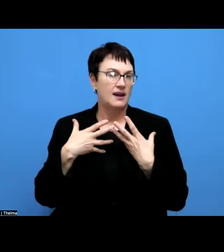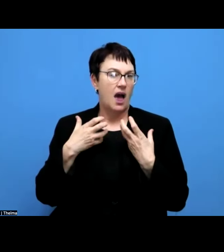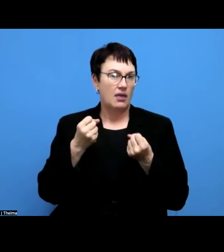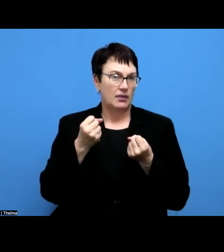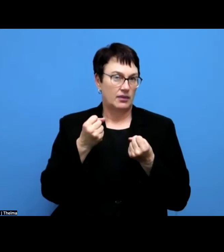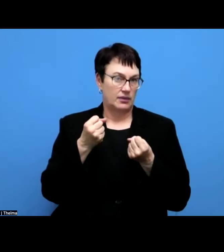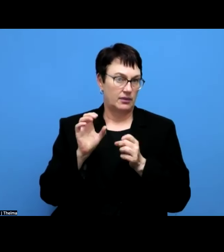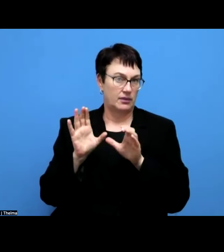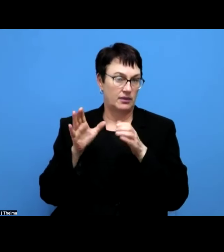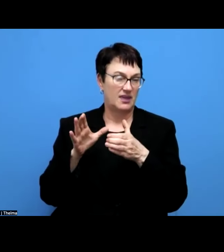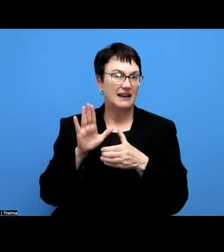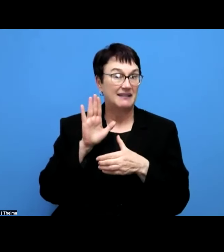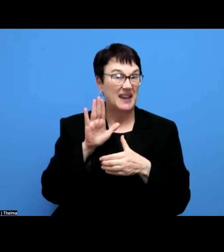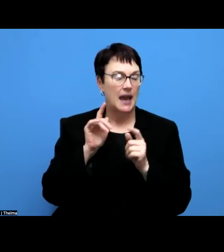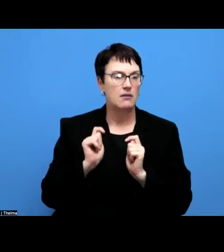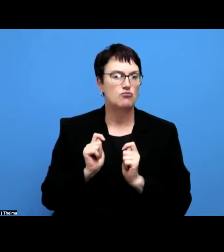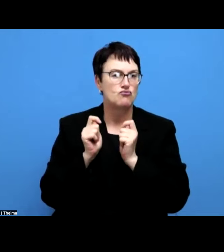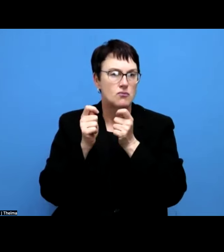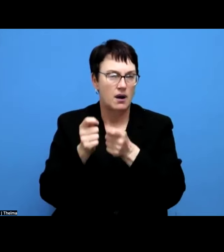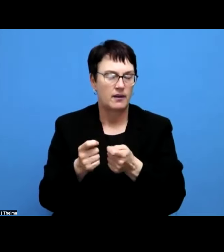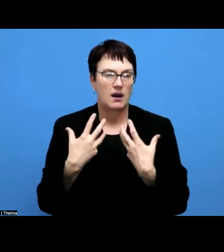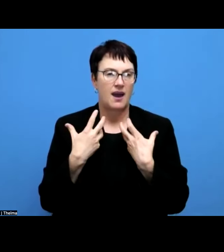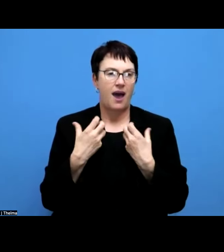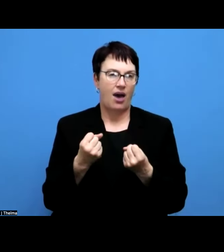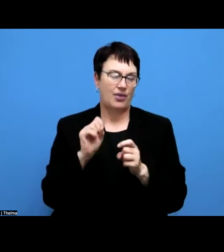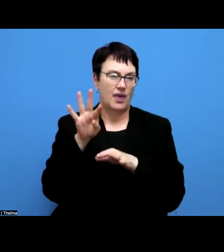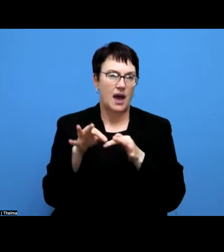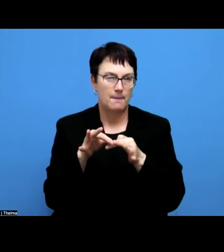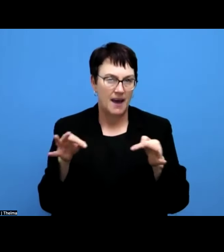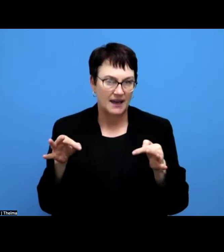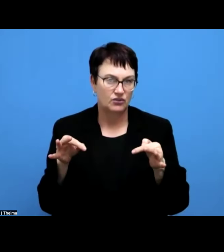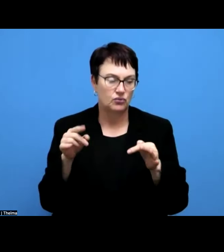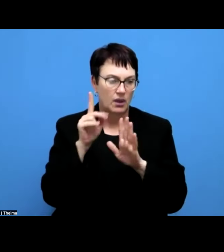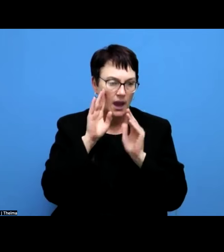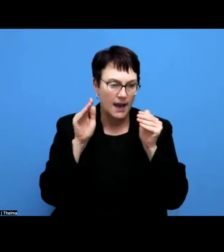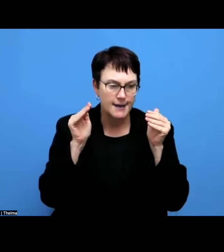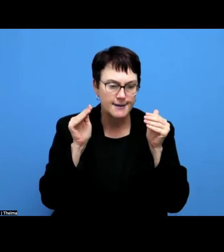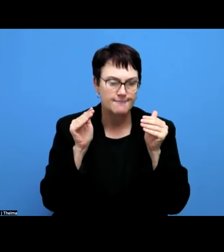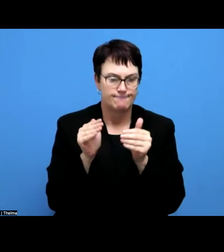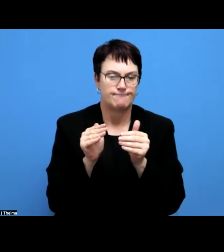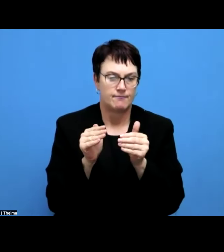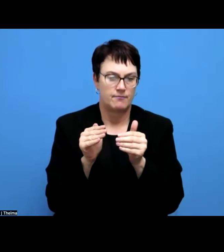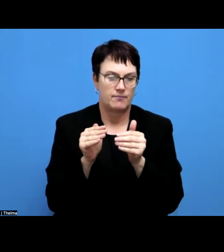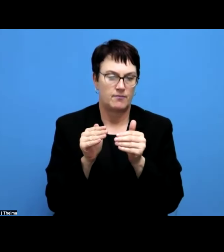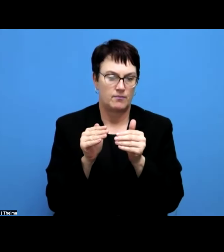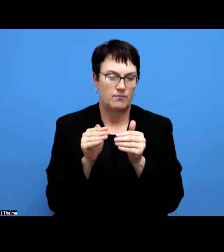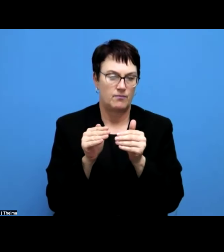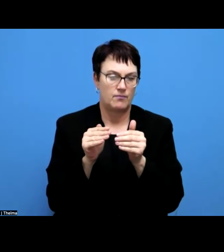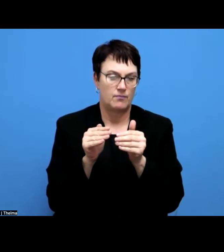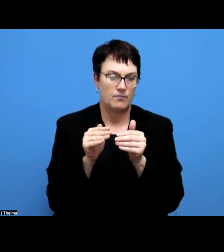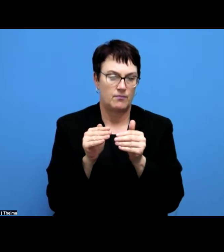health packages that are used to cater for services in health. We, of course, recently had